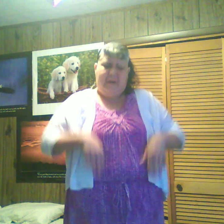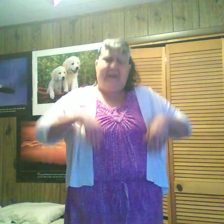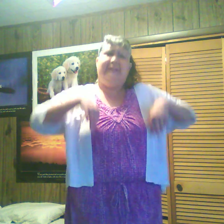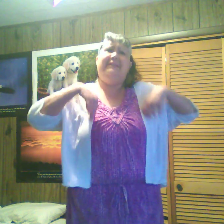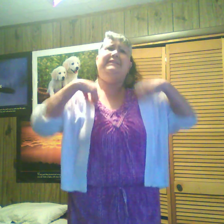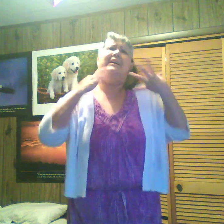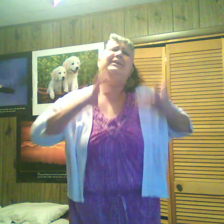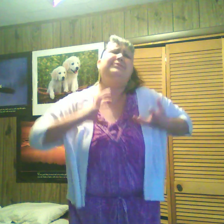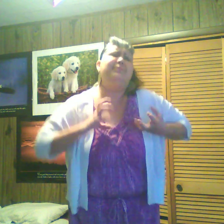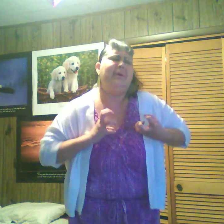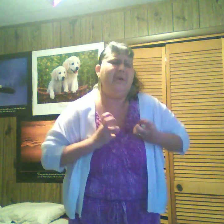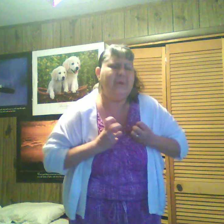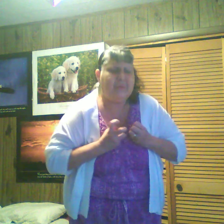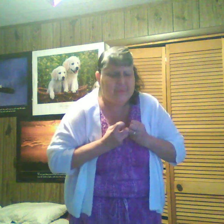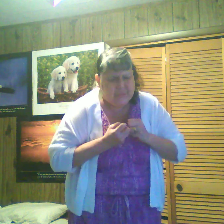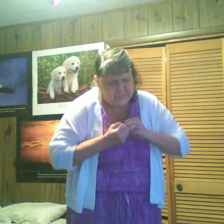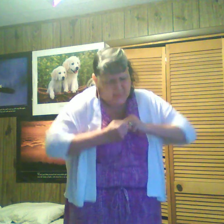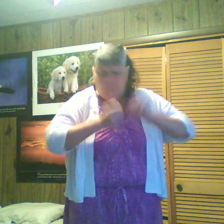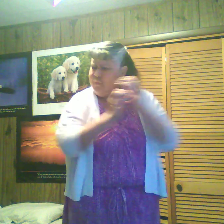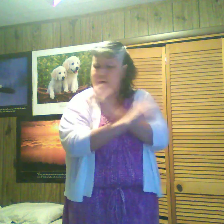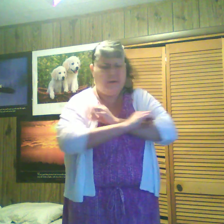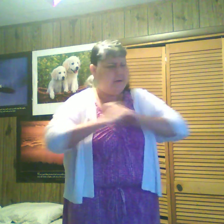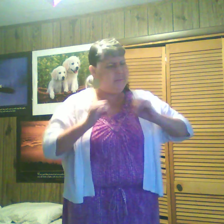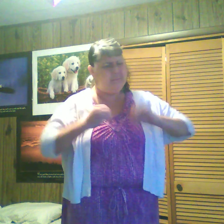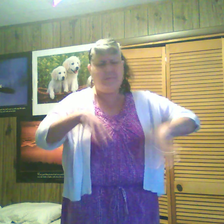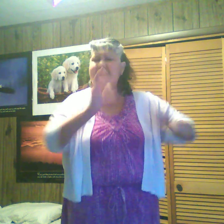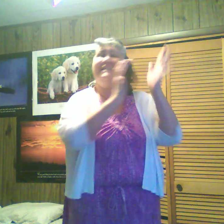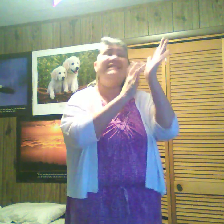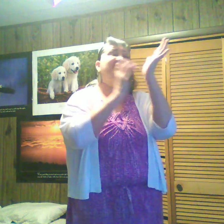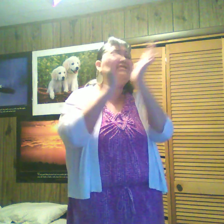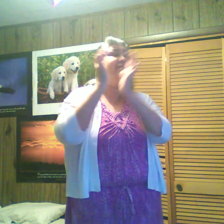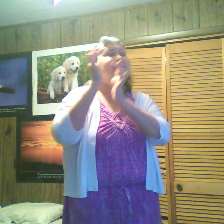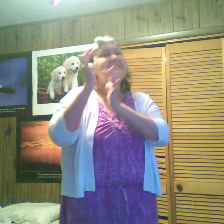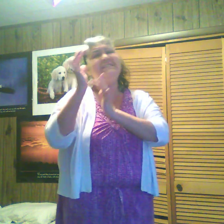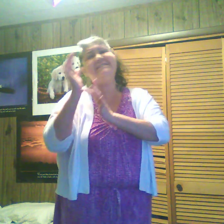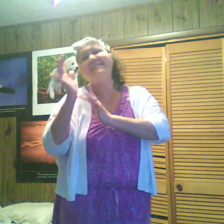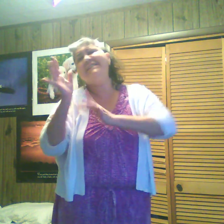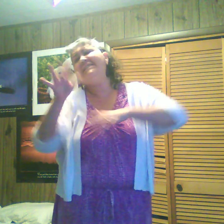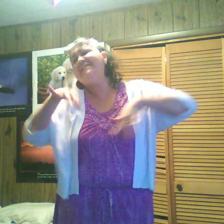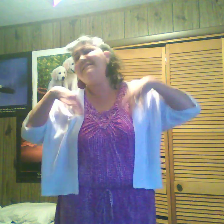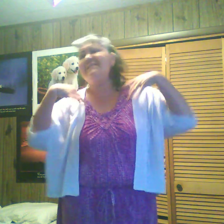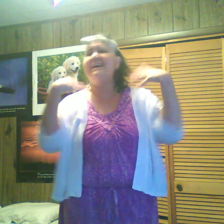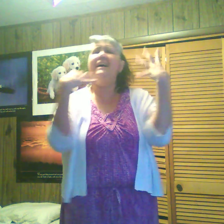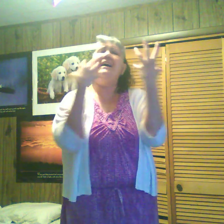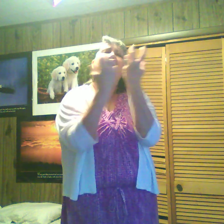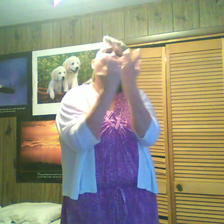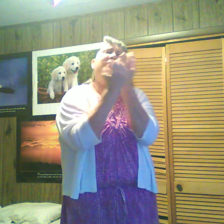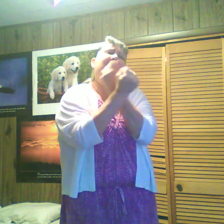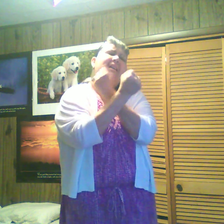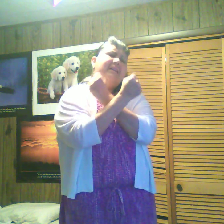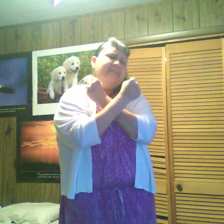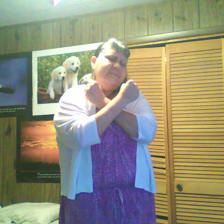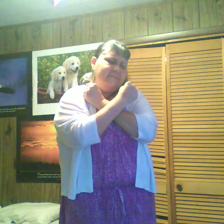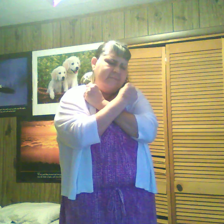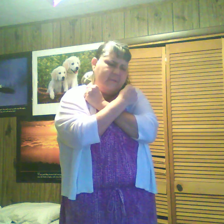I've been such a burden, no one but Jesus, I've such